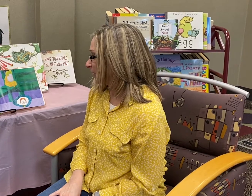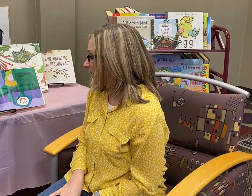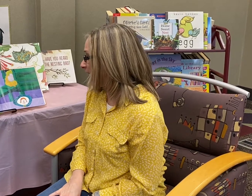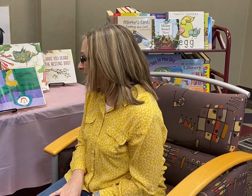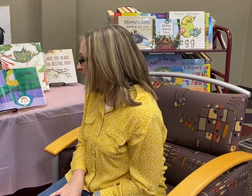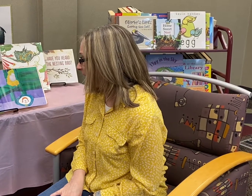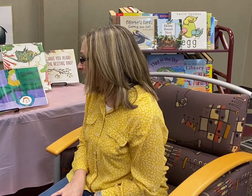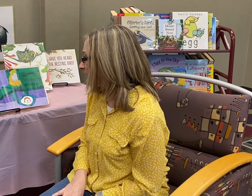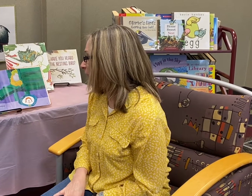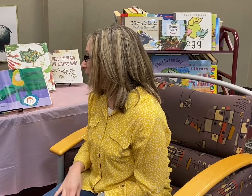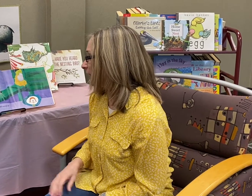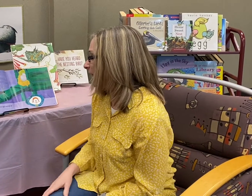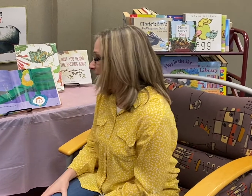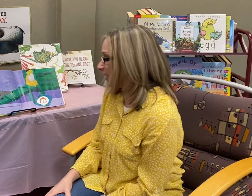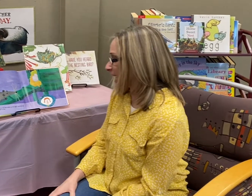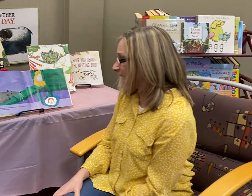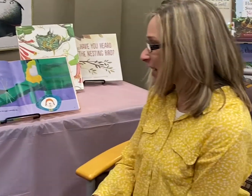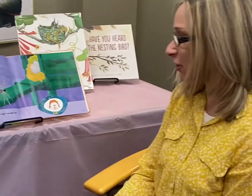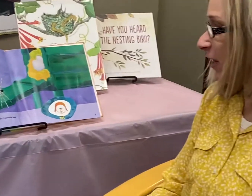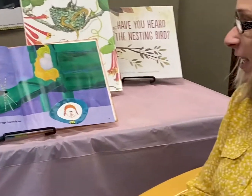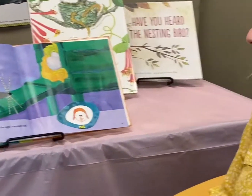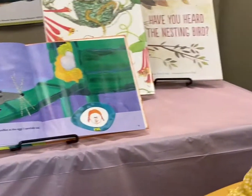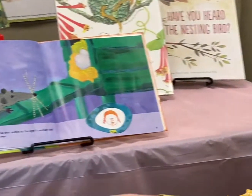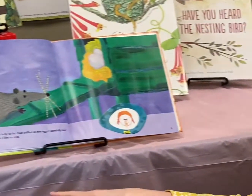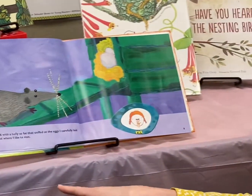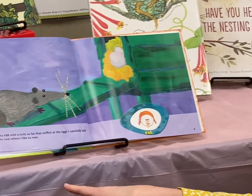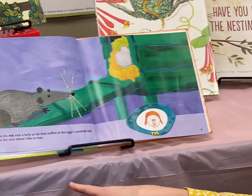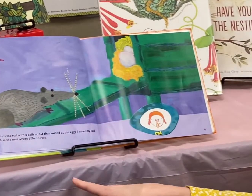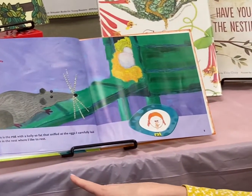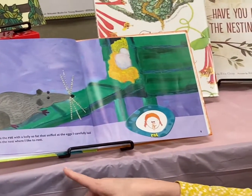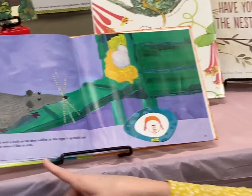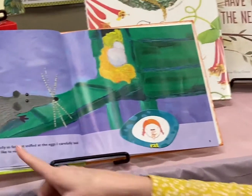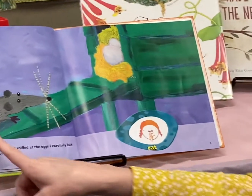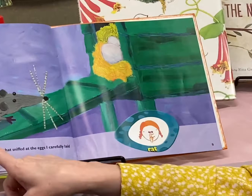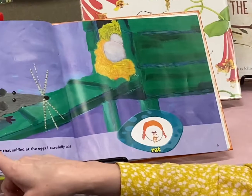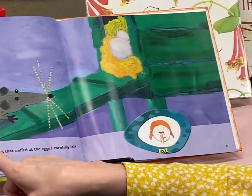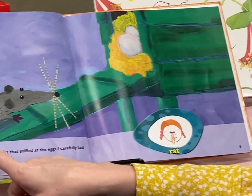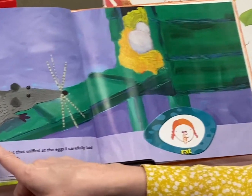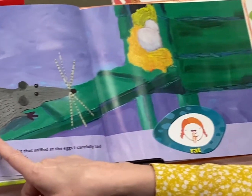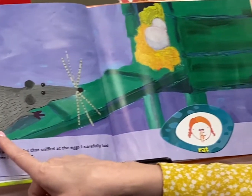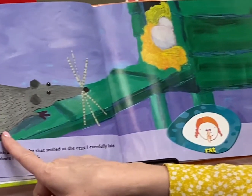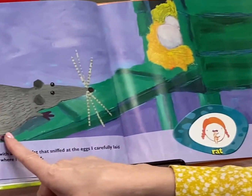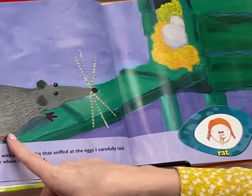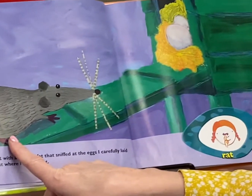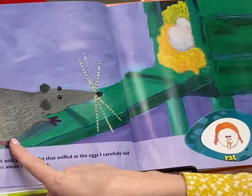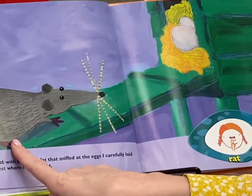the eggs I carefully laid to hatch in the nest where I like to rest. Look at that belly, so fat.